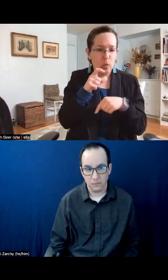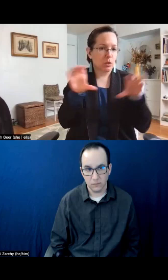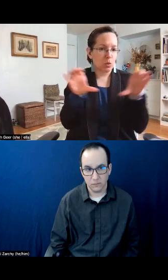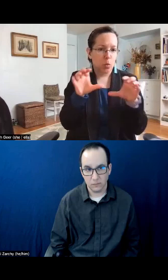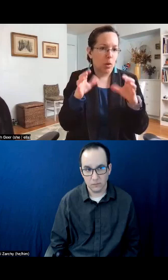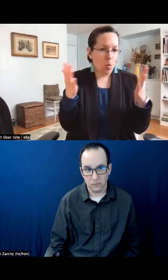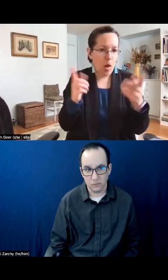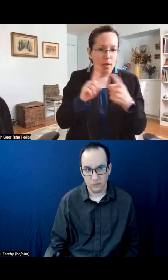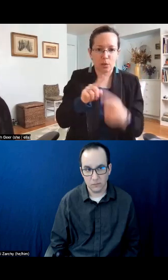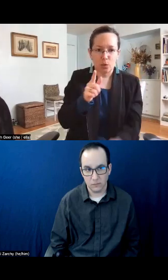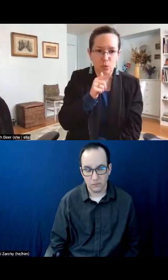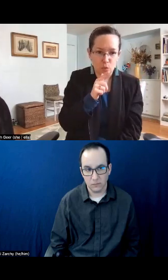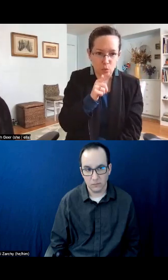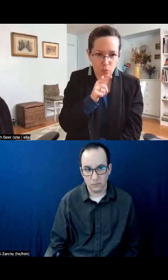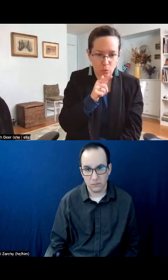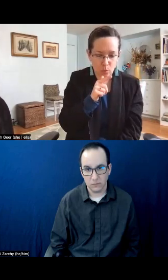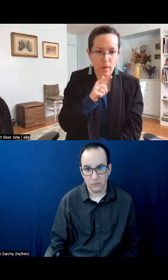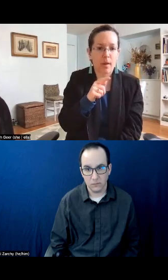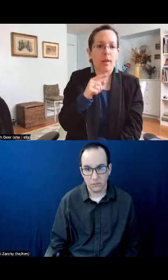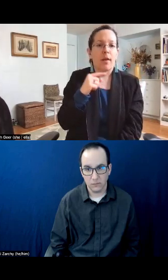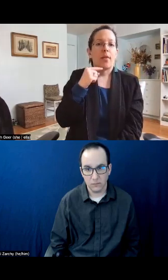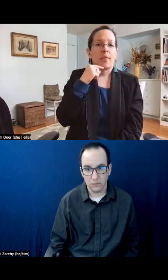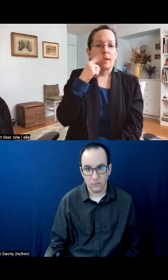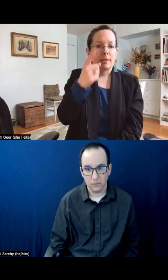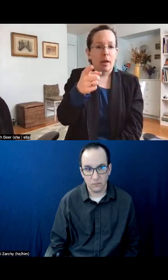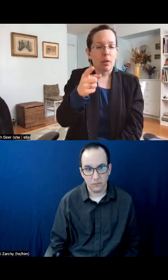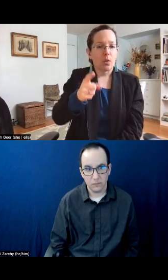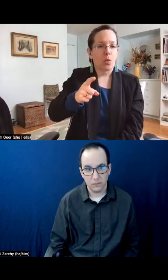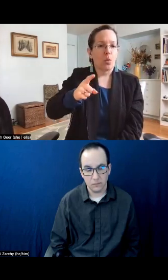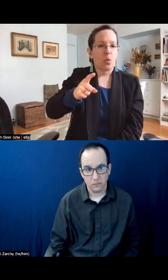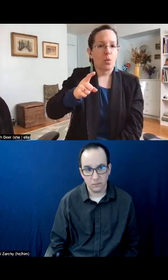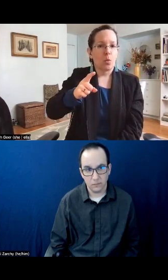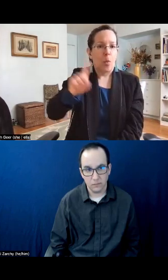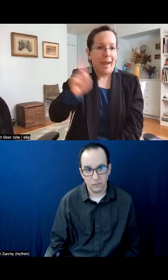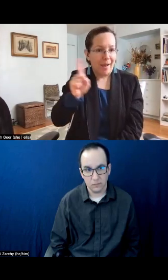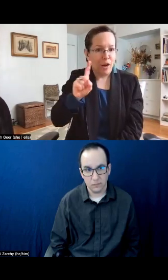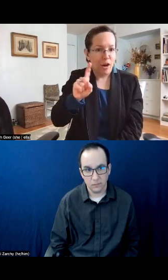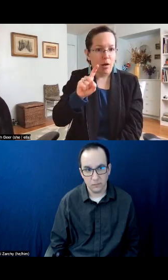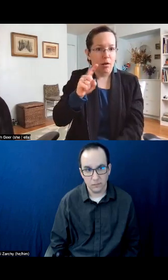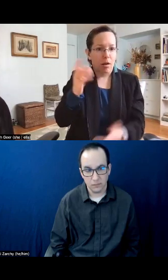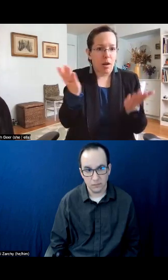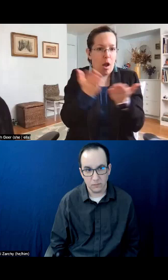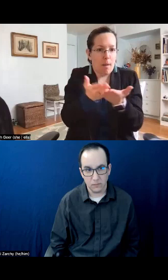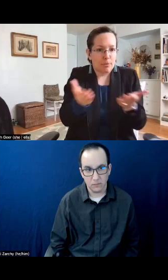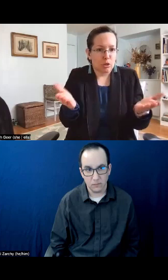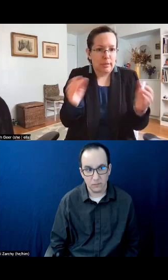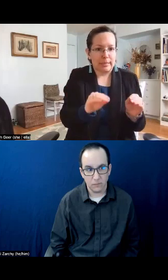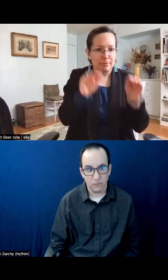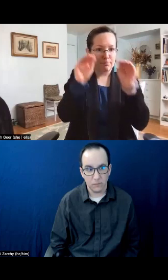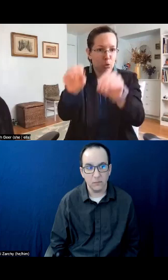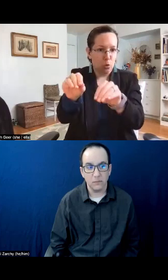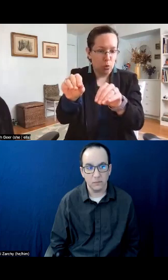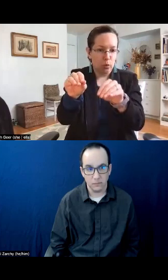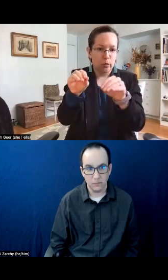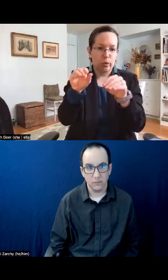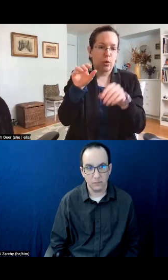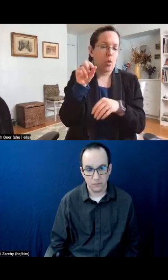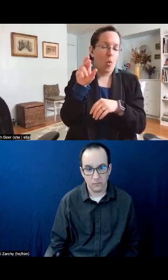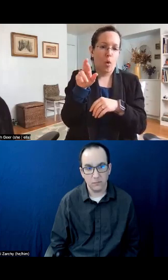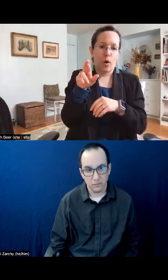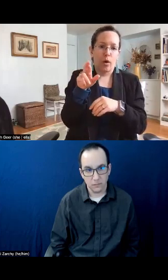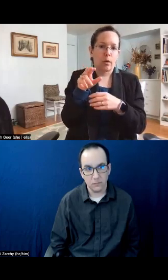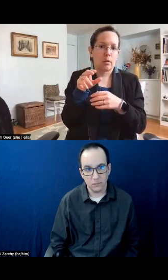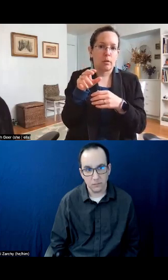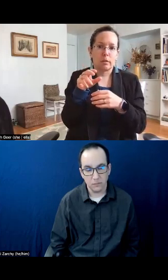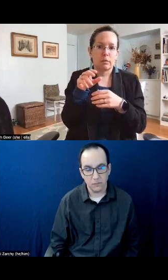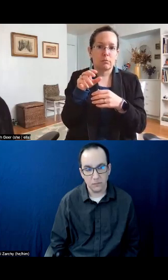This is a verb class where they do not indicate who is doing what to whom. Rather, they tell you where an object is